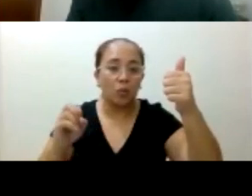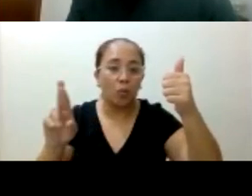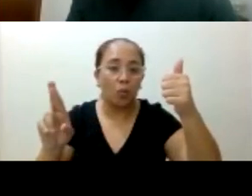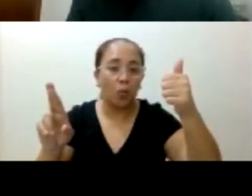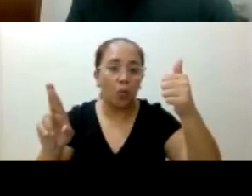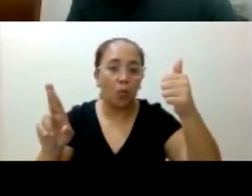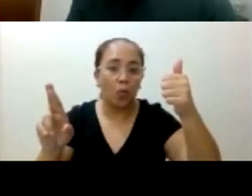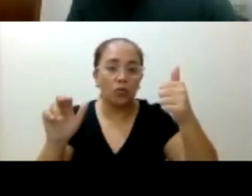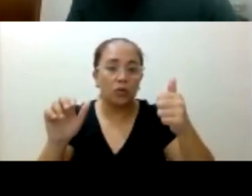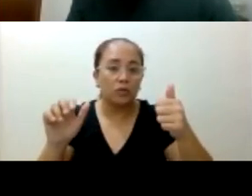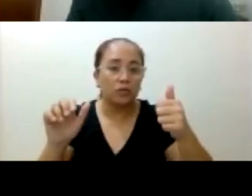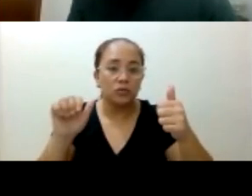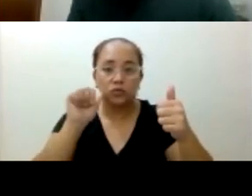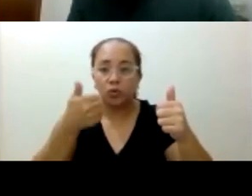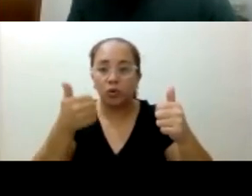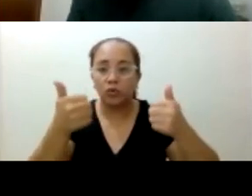tomorrow?